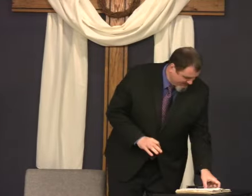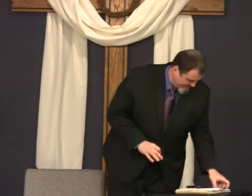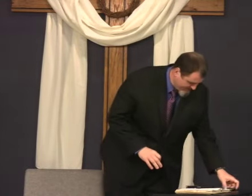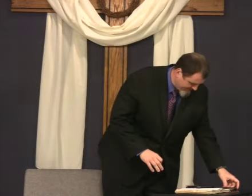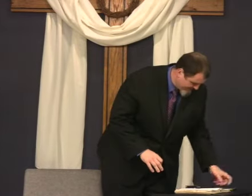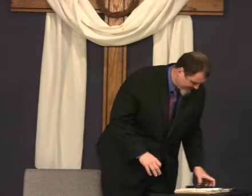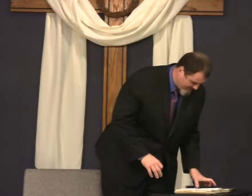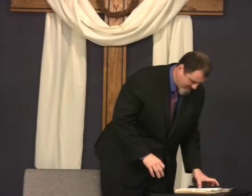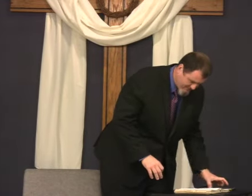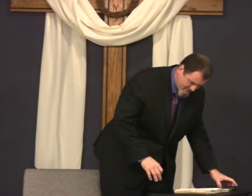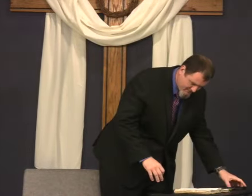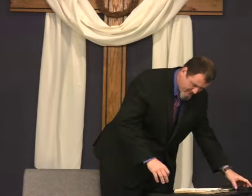Okay.